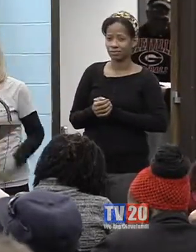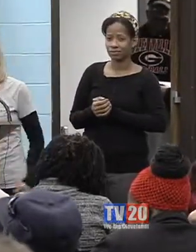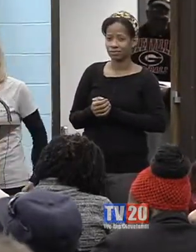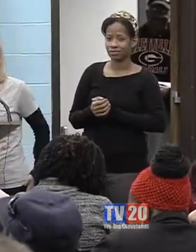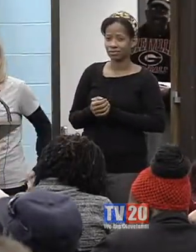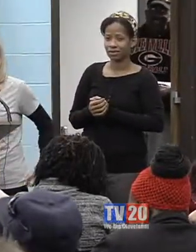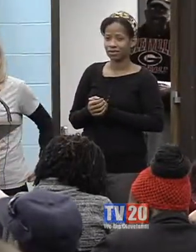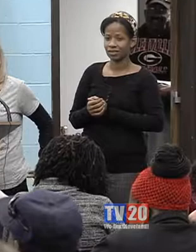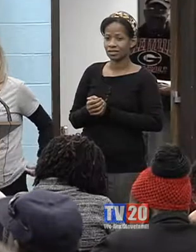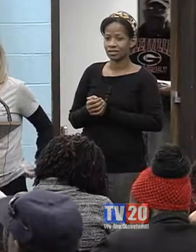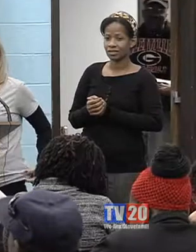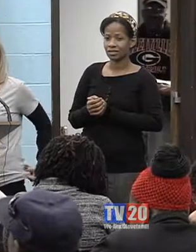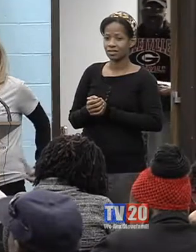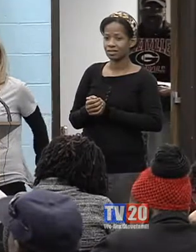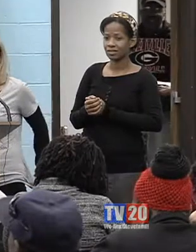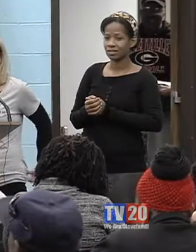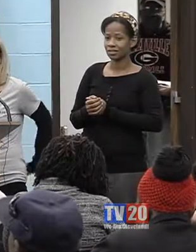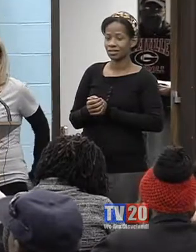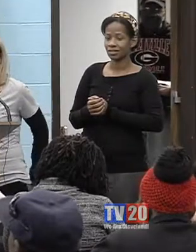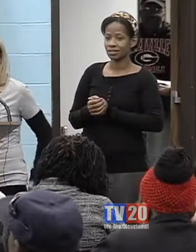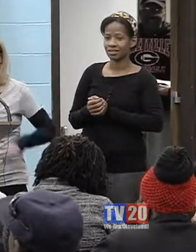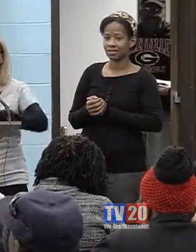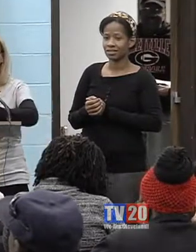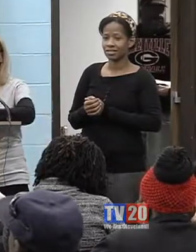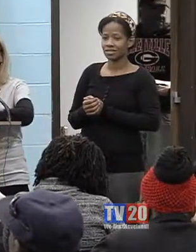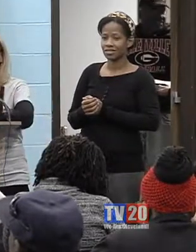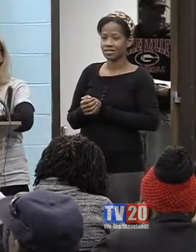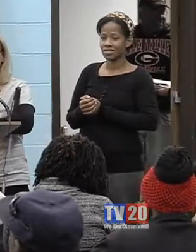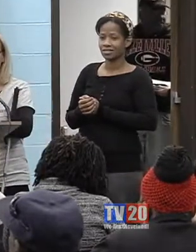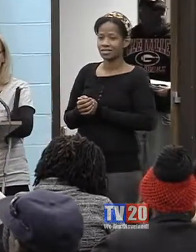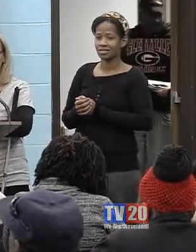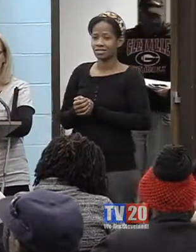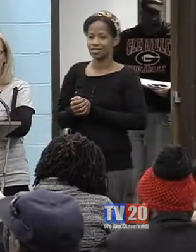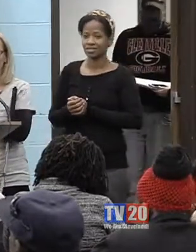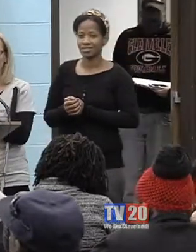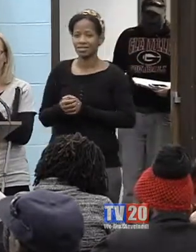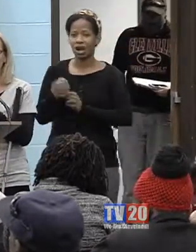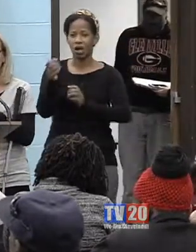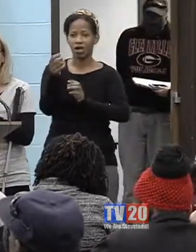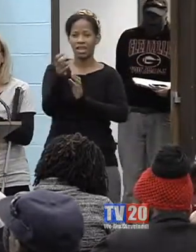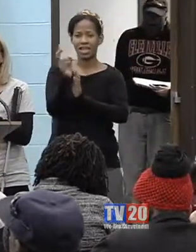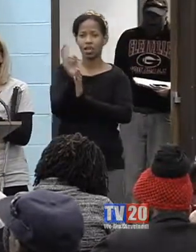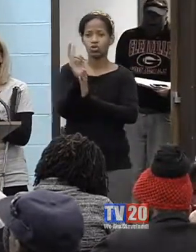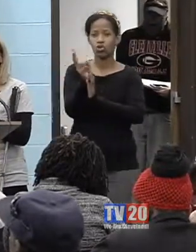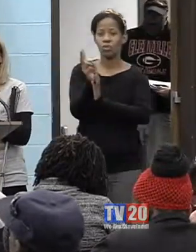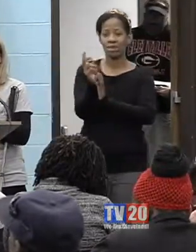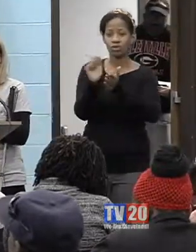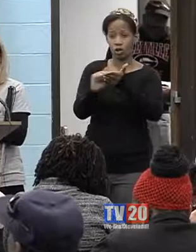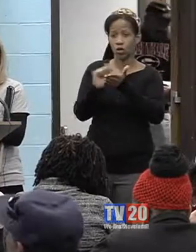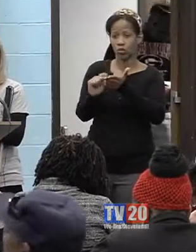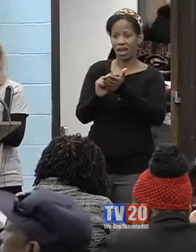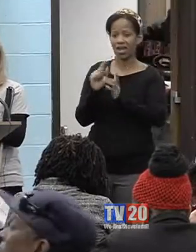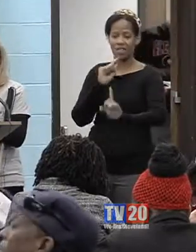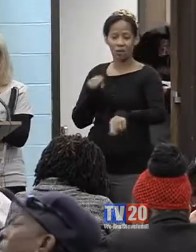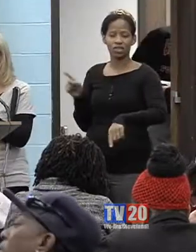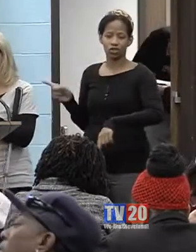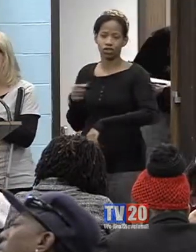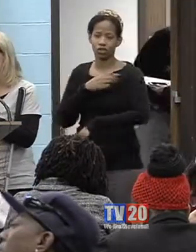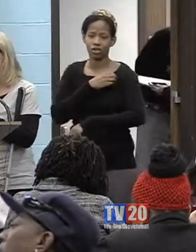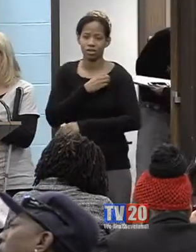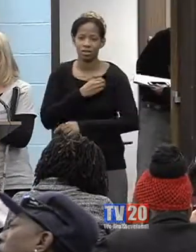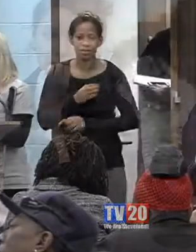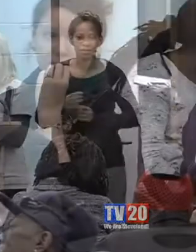somebody has a question. We meet with the question and answer sessions that will be coming up. So. Coming up in just a couple minutes. Write your question down if you have a question.